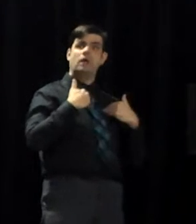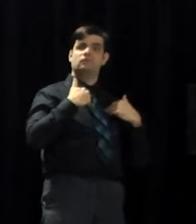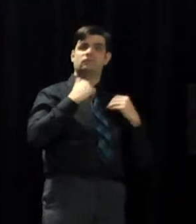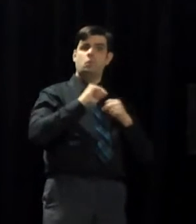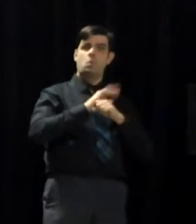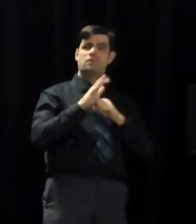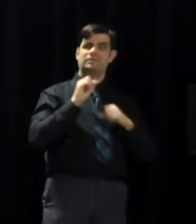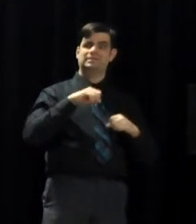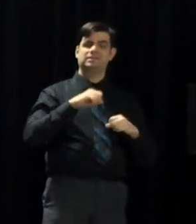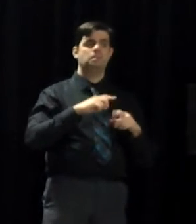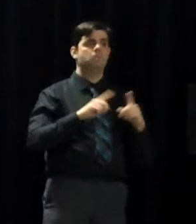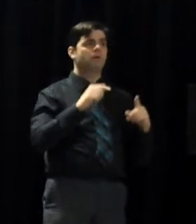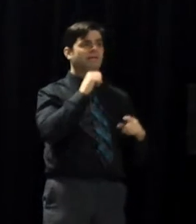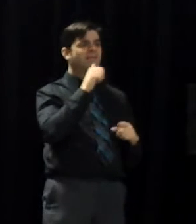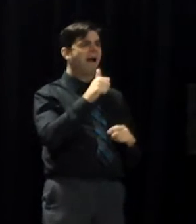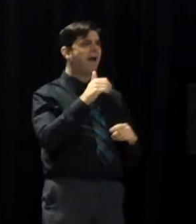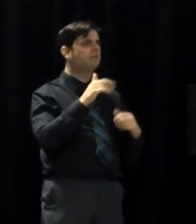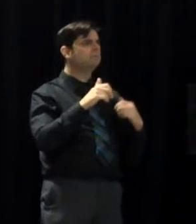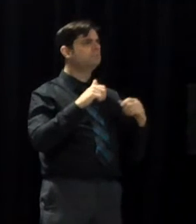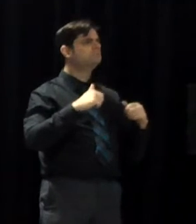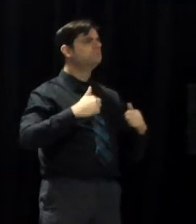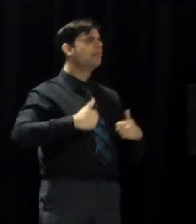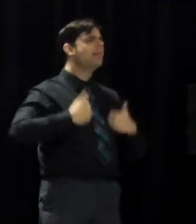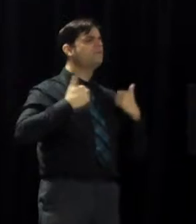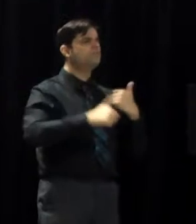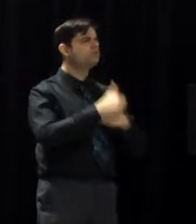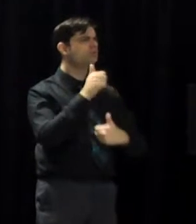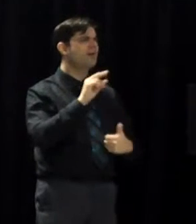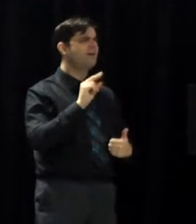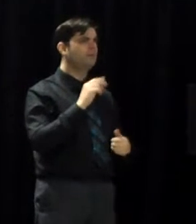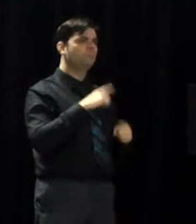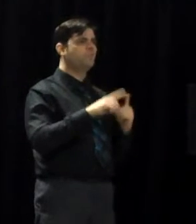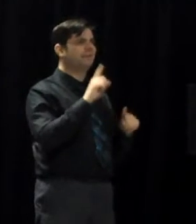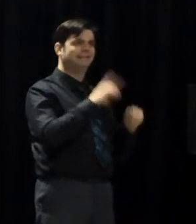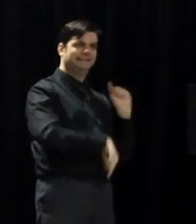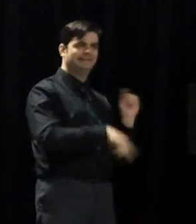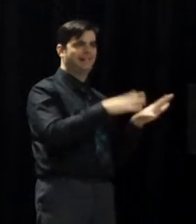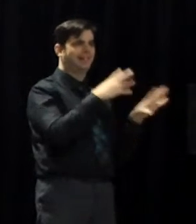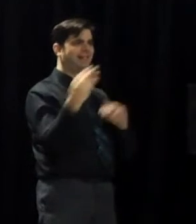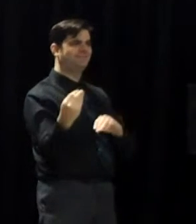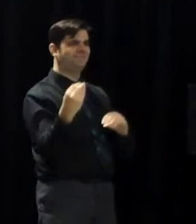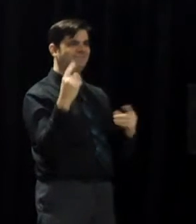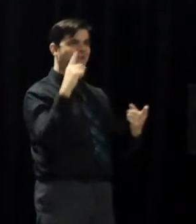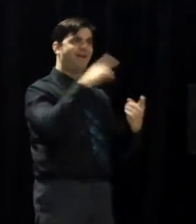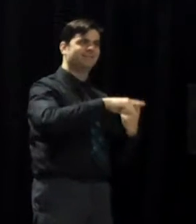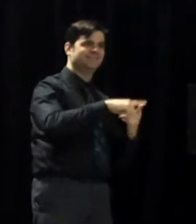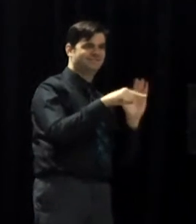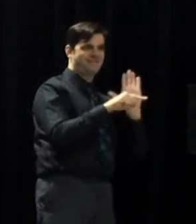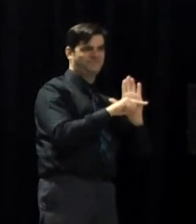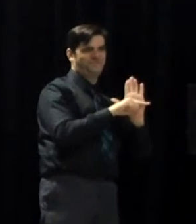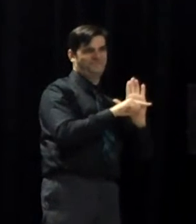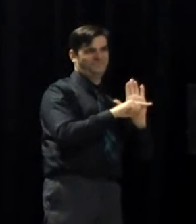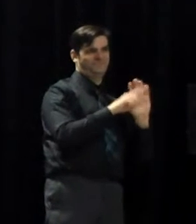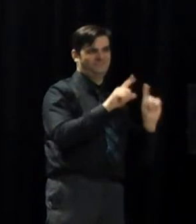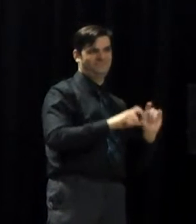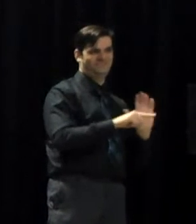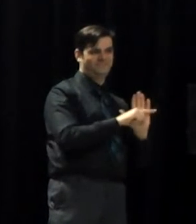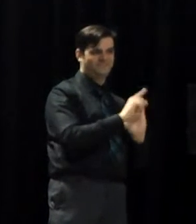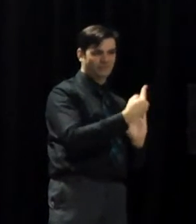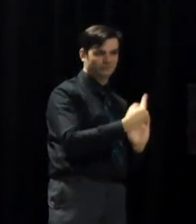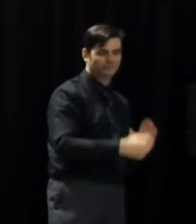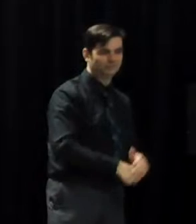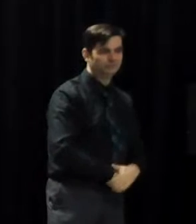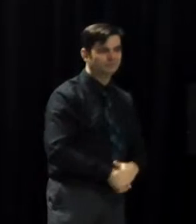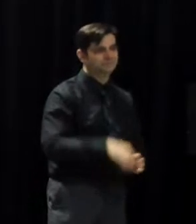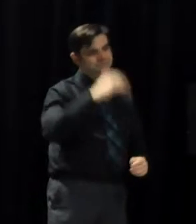This issue today is 20 beds, but we've seen a constant flow from nursing